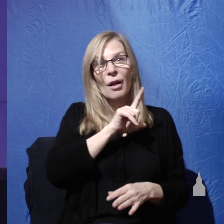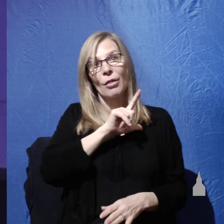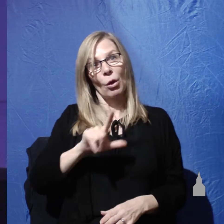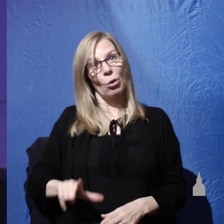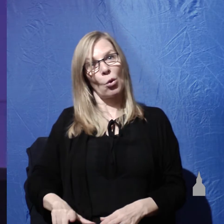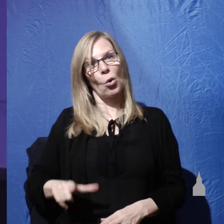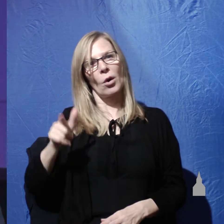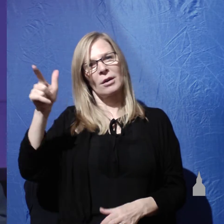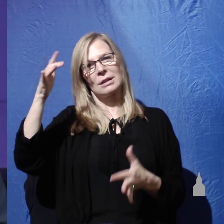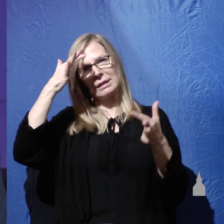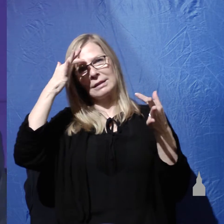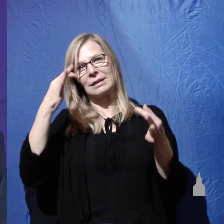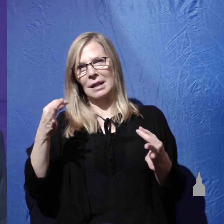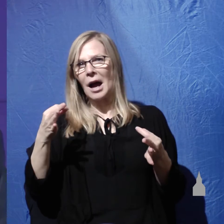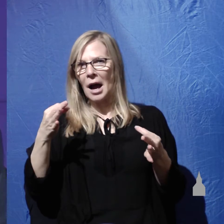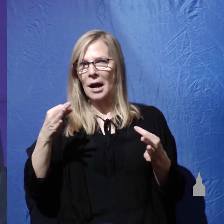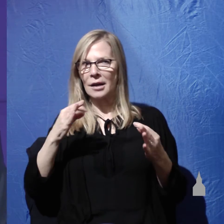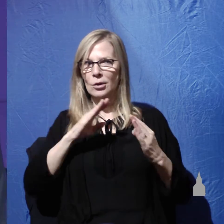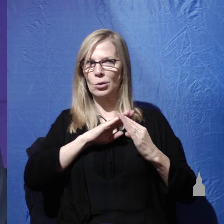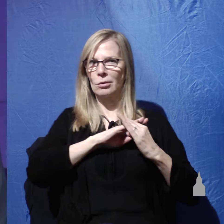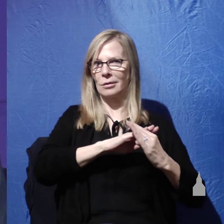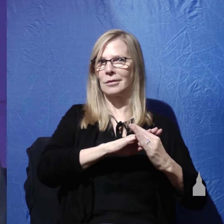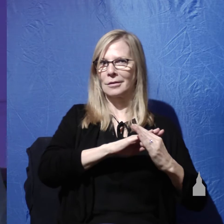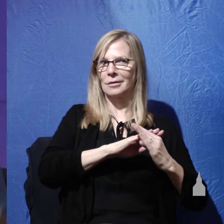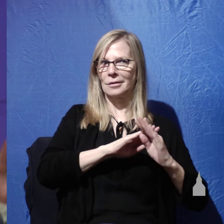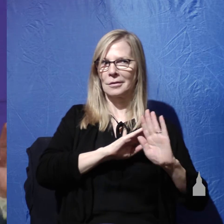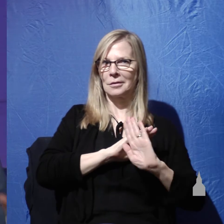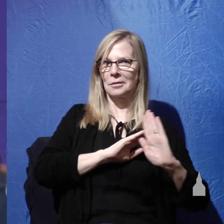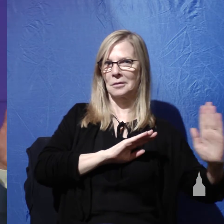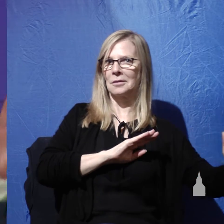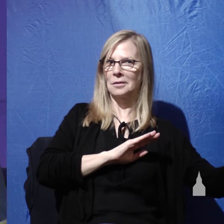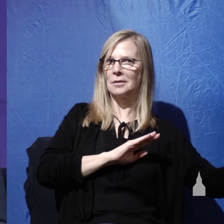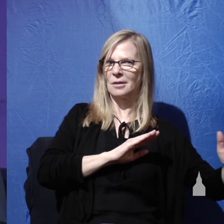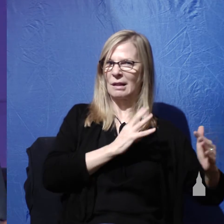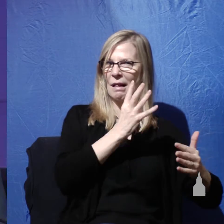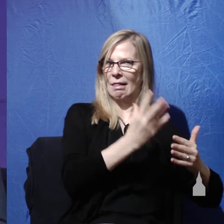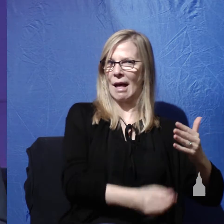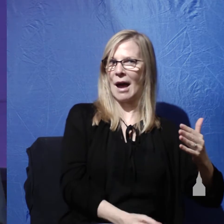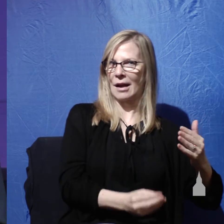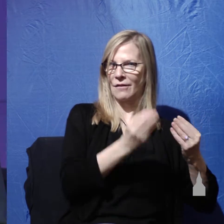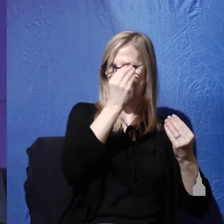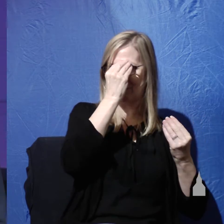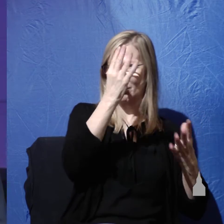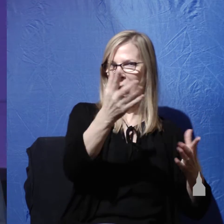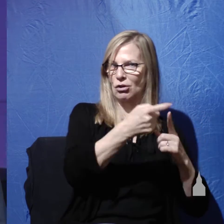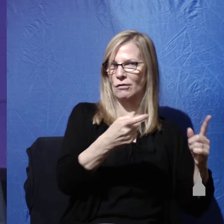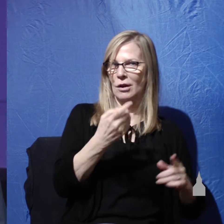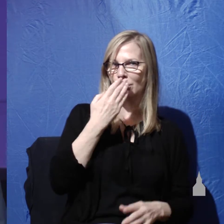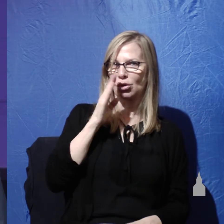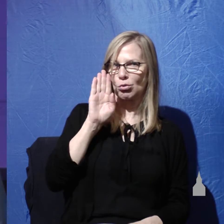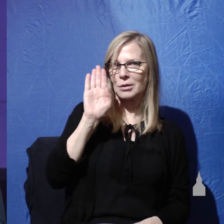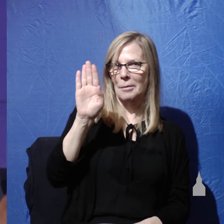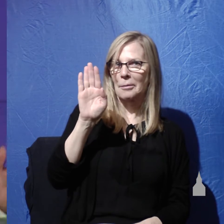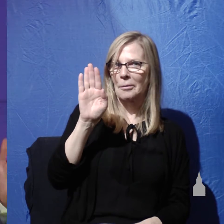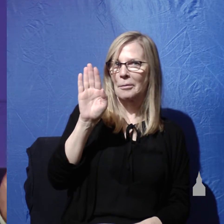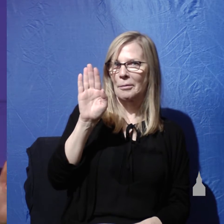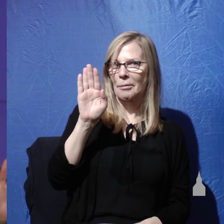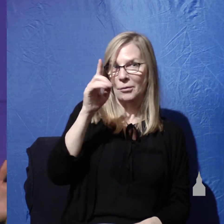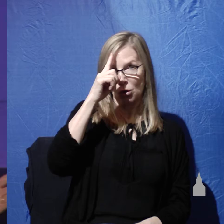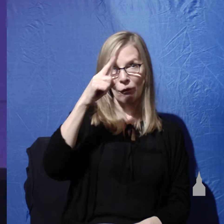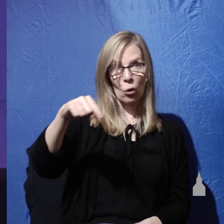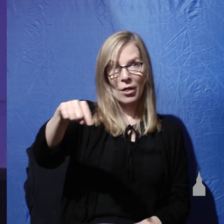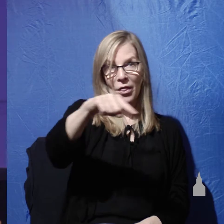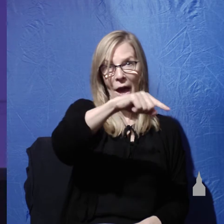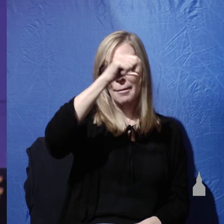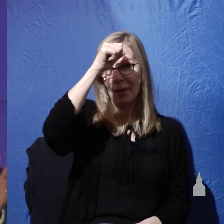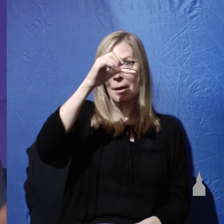Lord sovereignly orchestrated this lack of information from Jerusalem about him so as to prevent